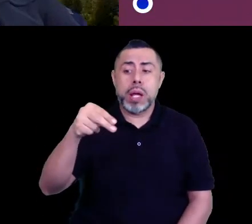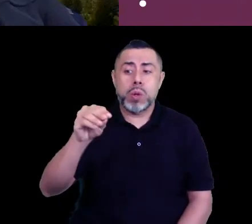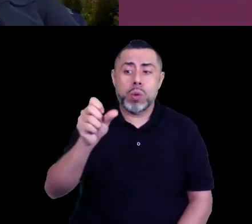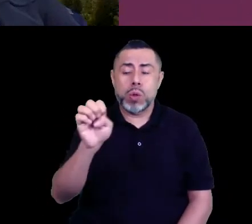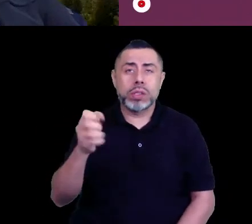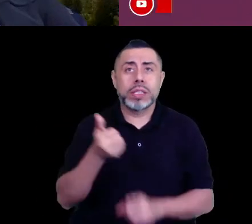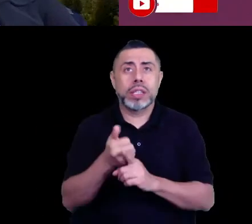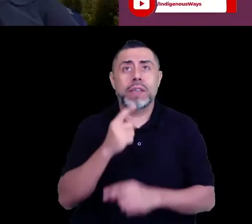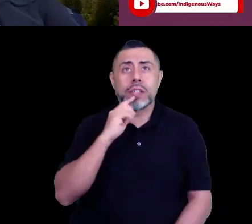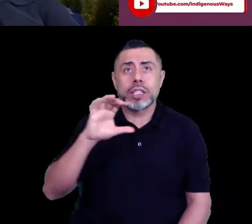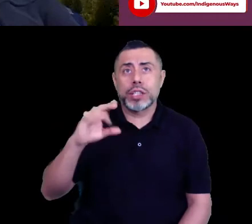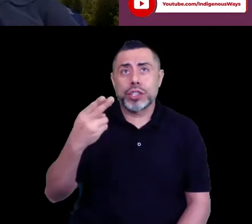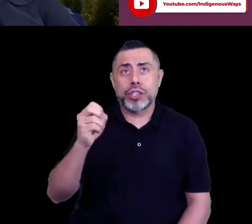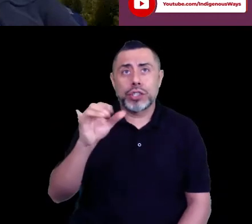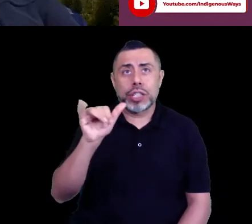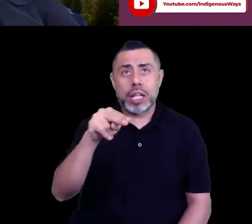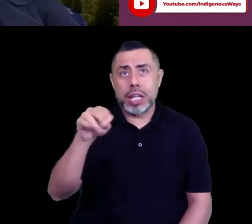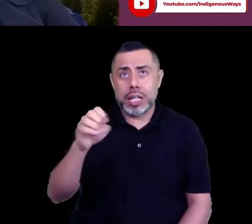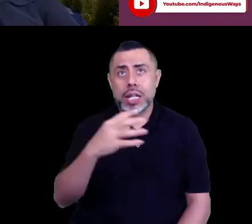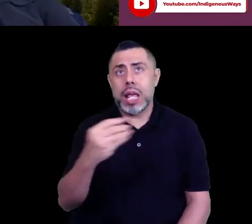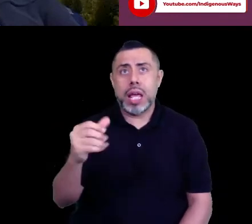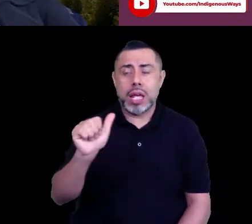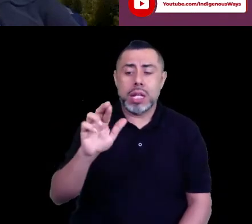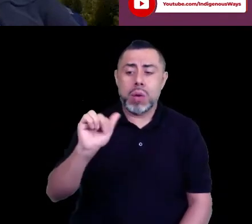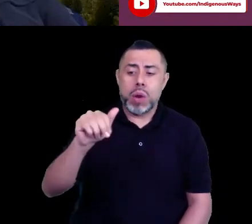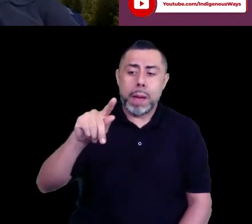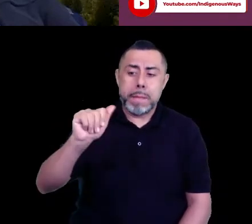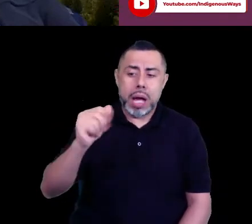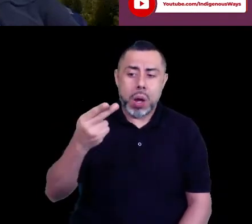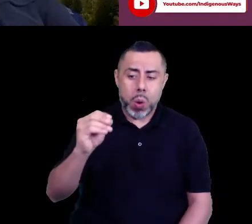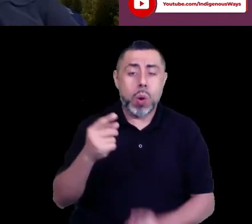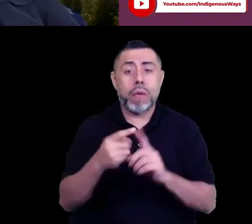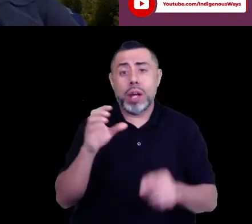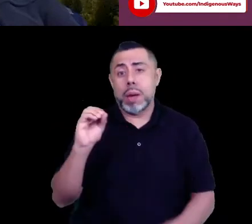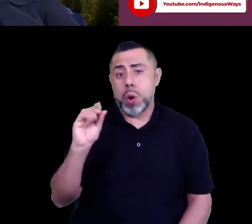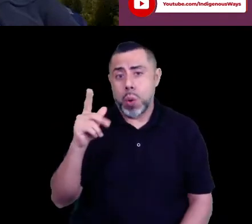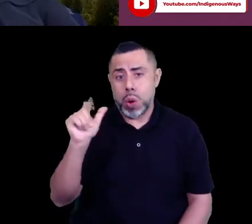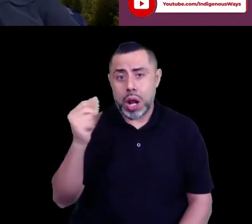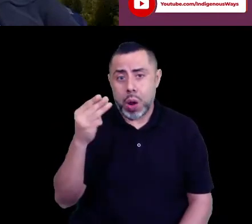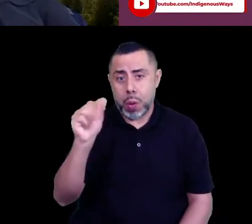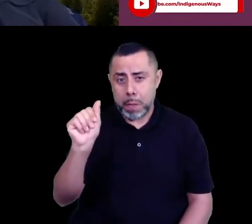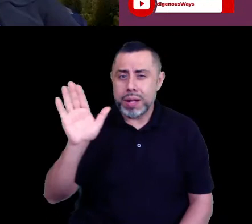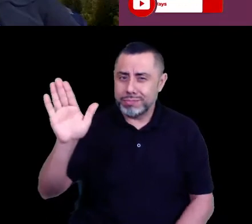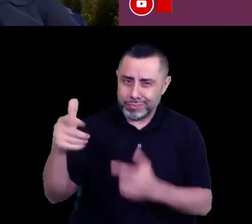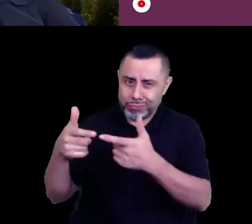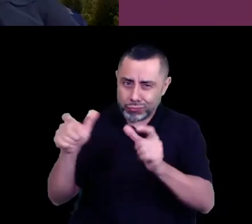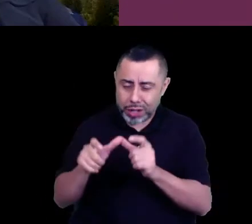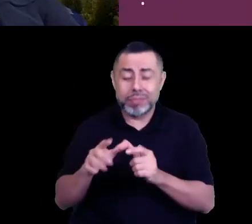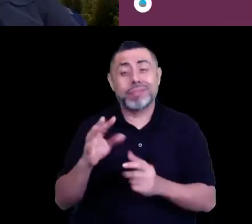Arapaho tribes from Oklahoma. So please tune in next week, same time, for